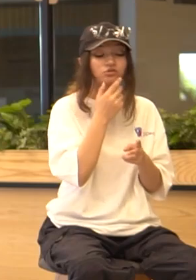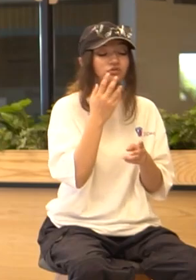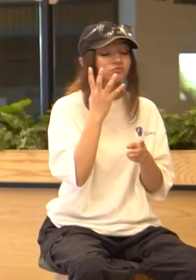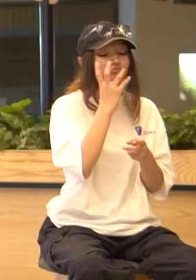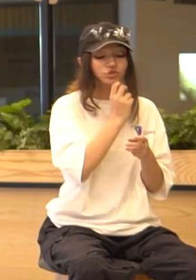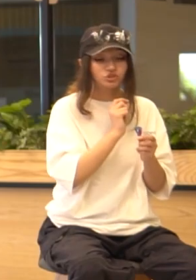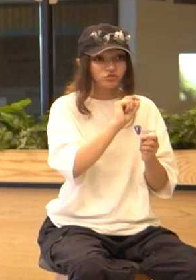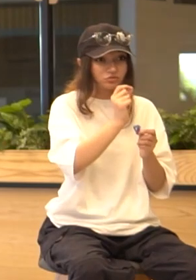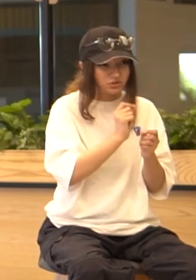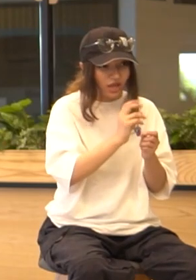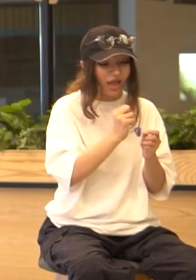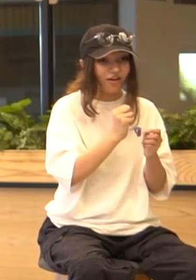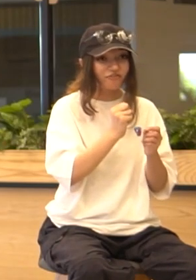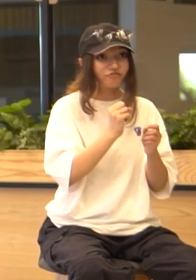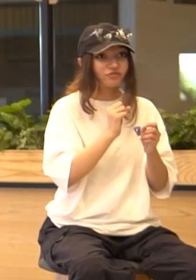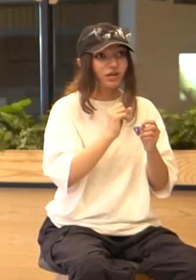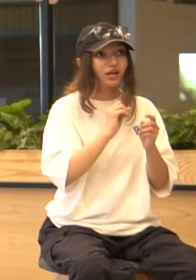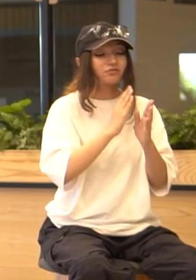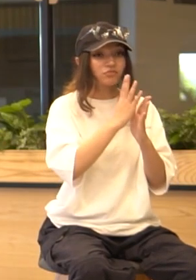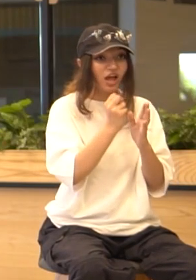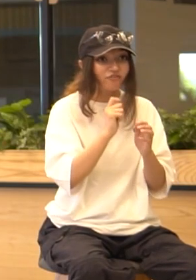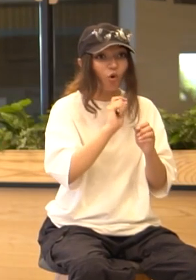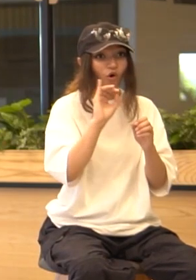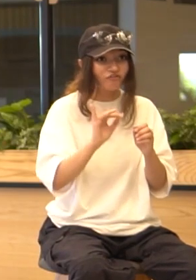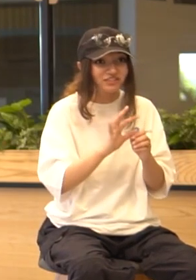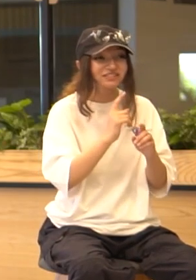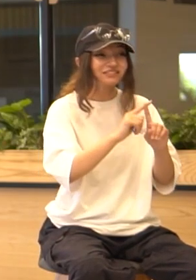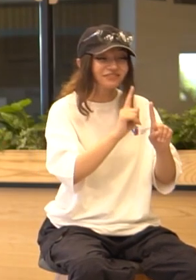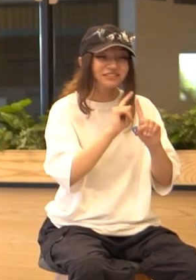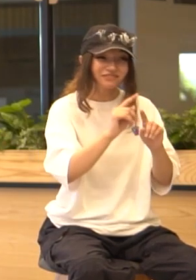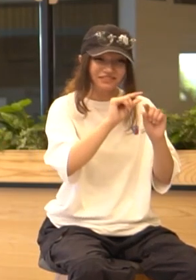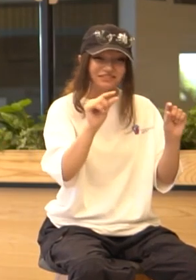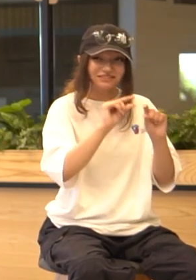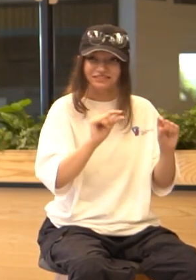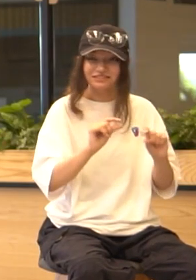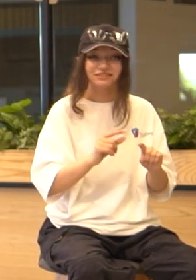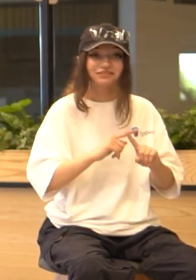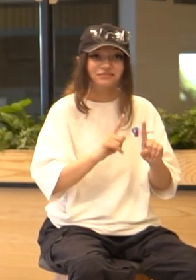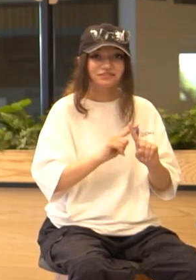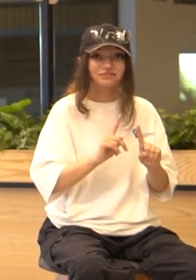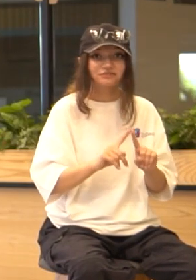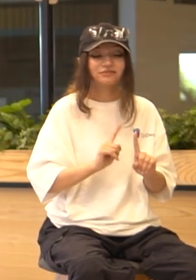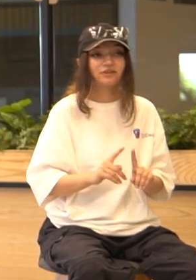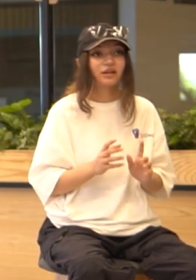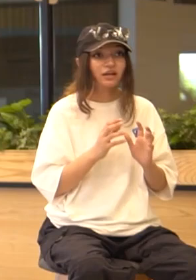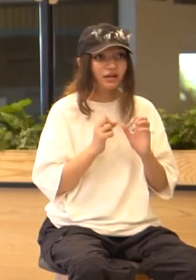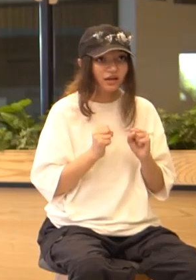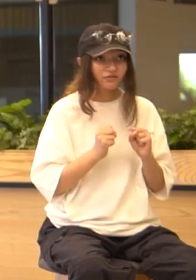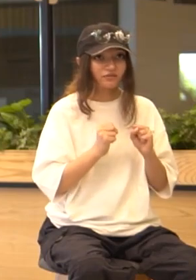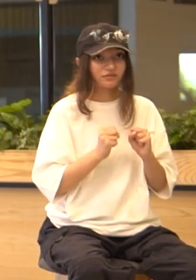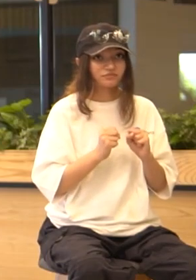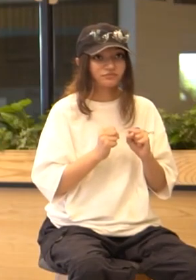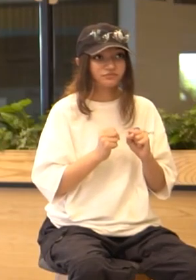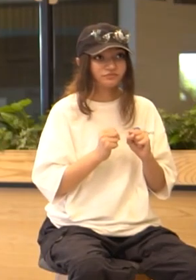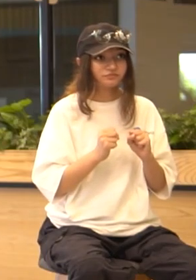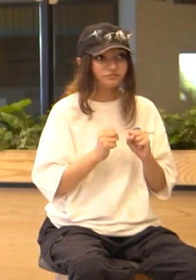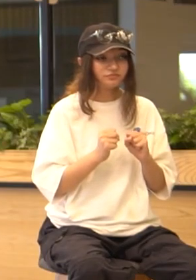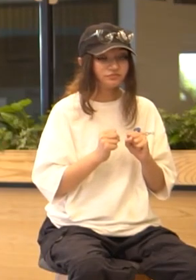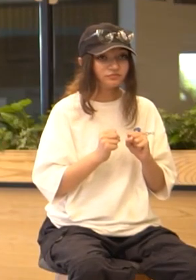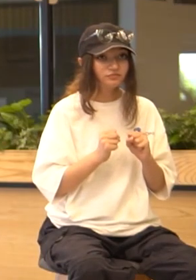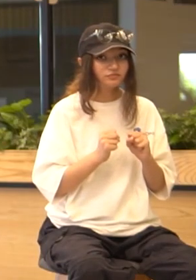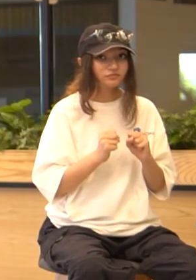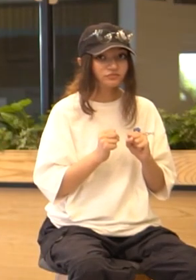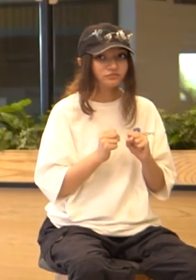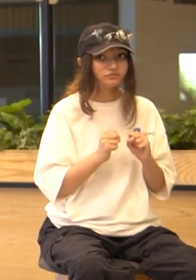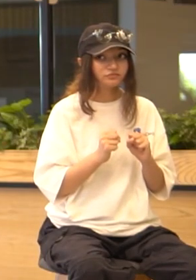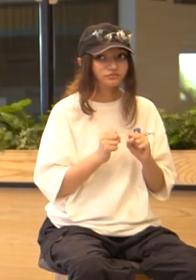fonts, you get like this diverse range of amazing display fonts and sans serifs and serifs. And there's a font